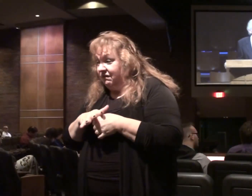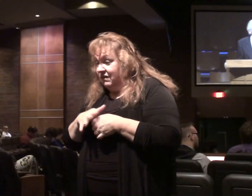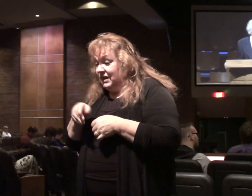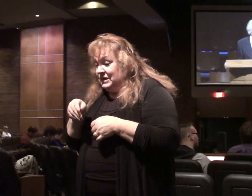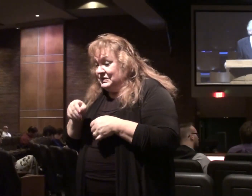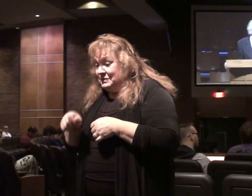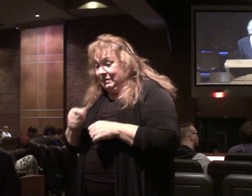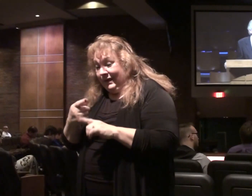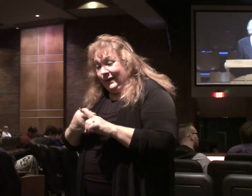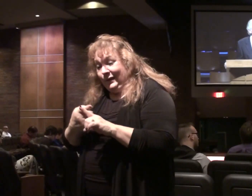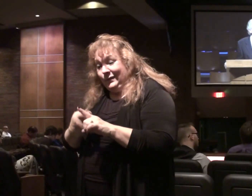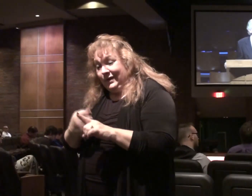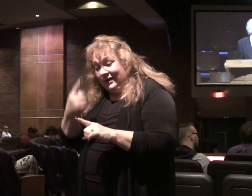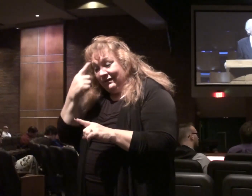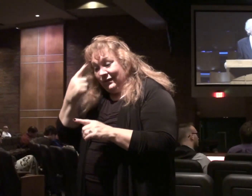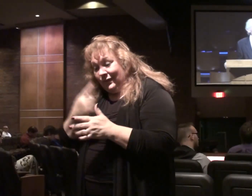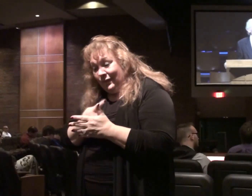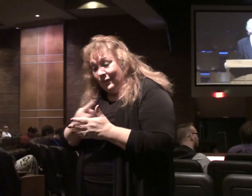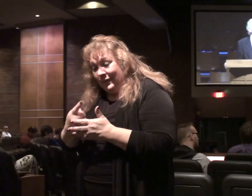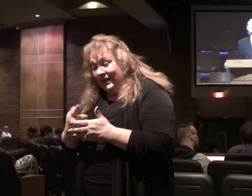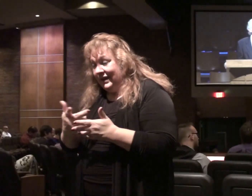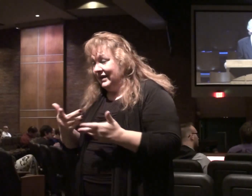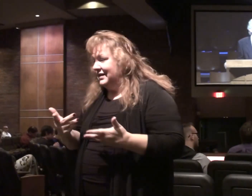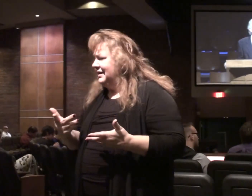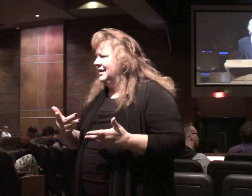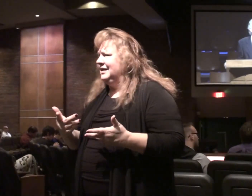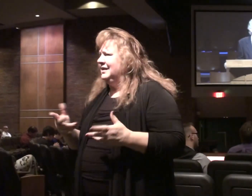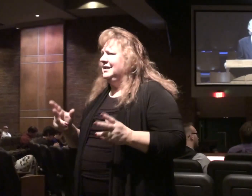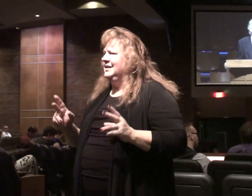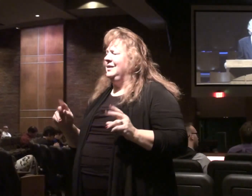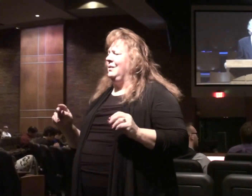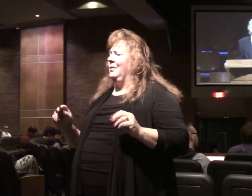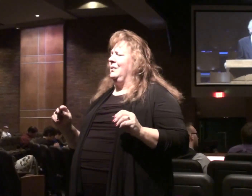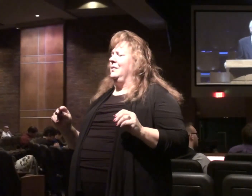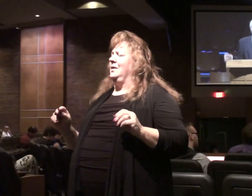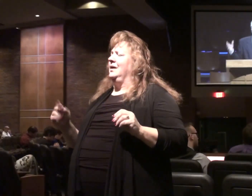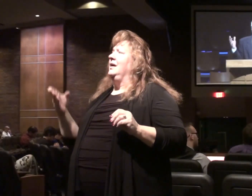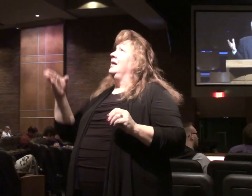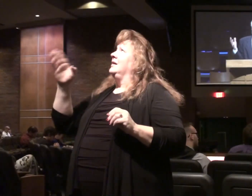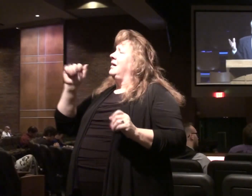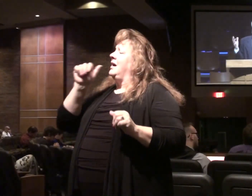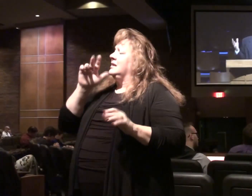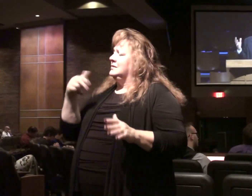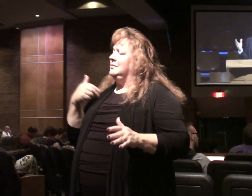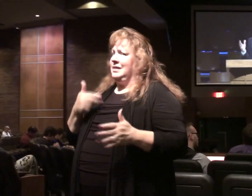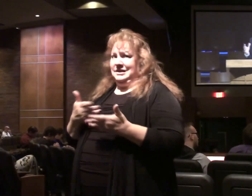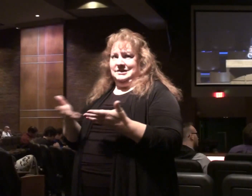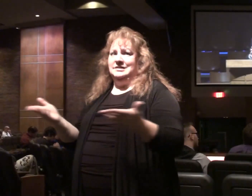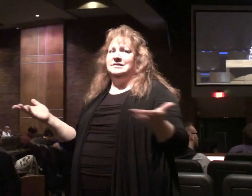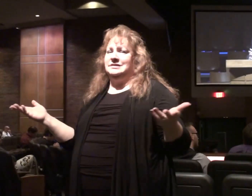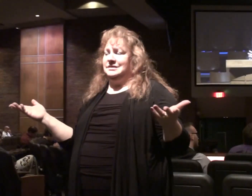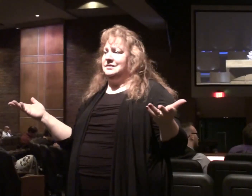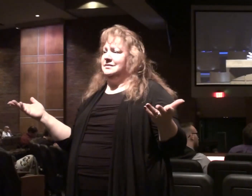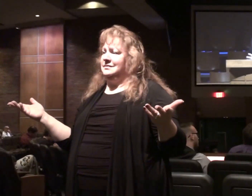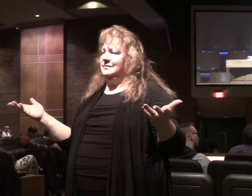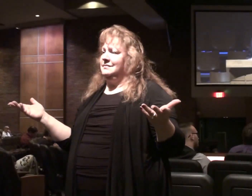pay the rent for one more week or something like that. No. God has blessed us